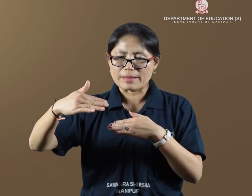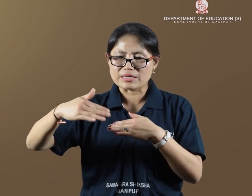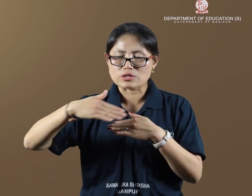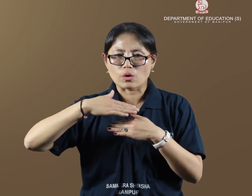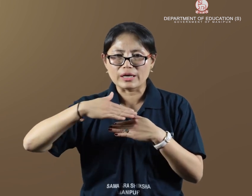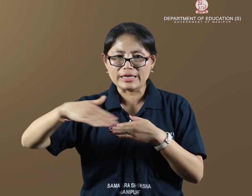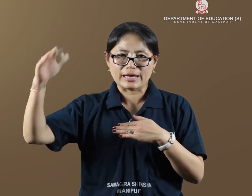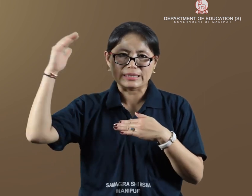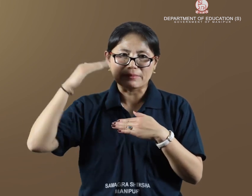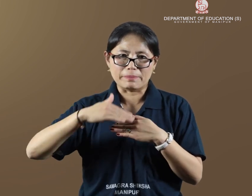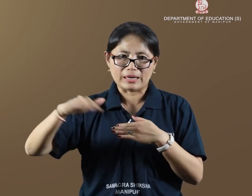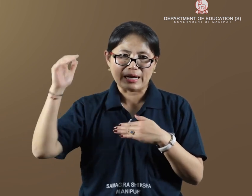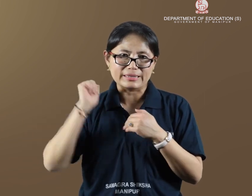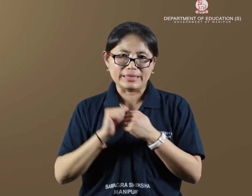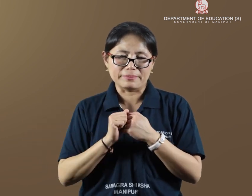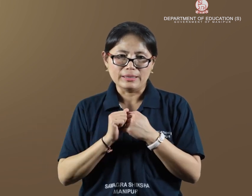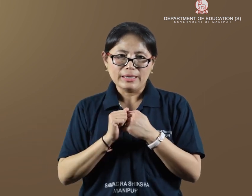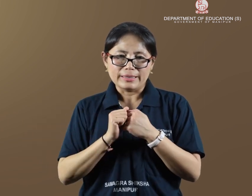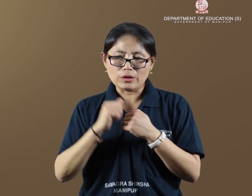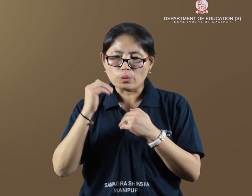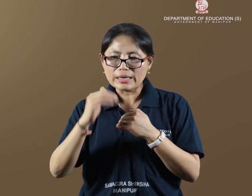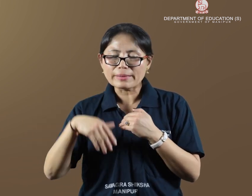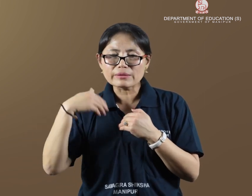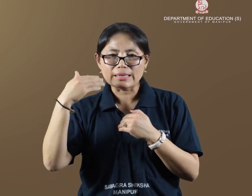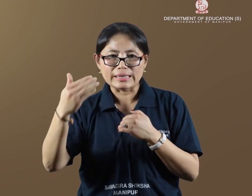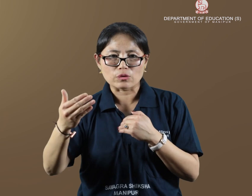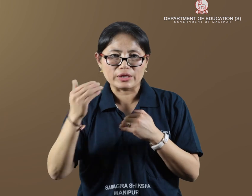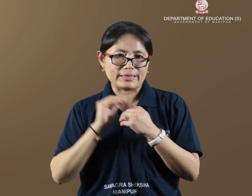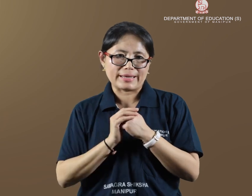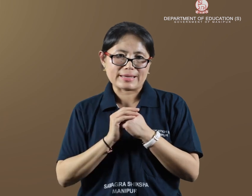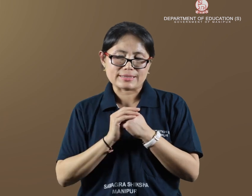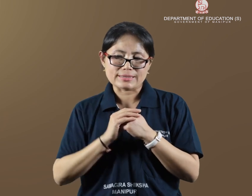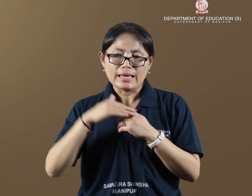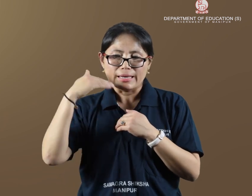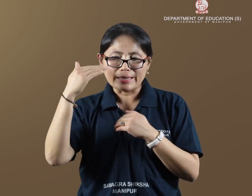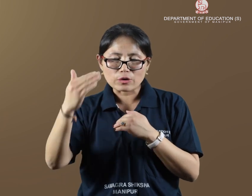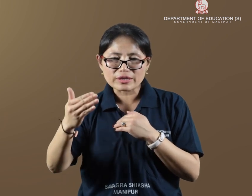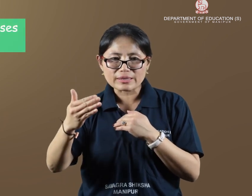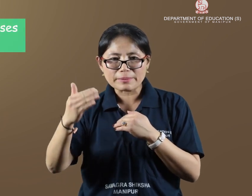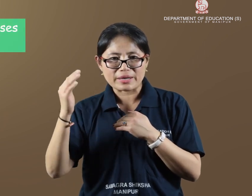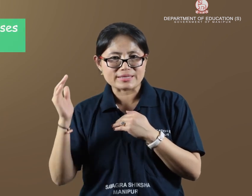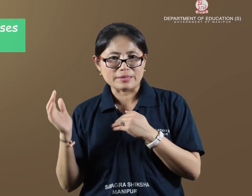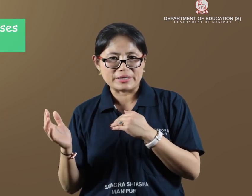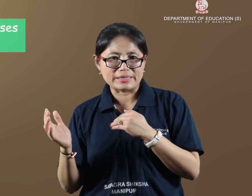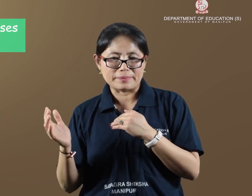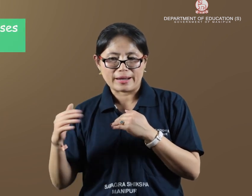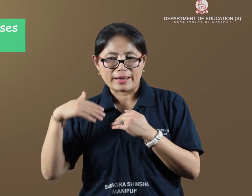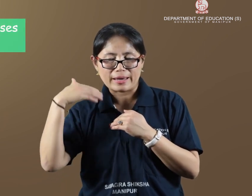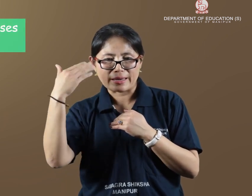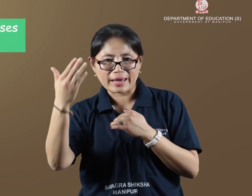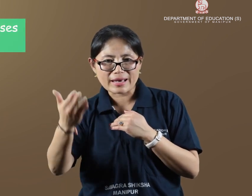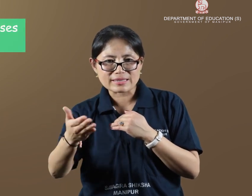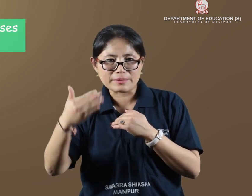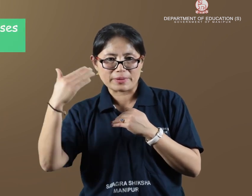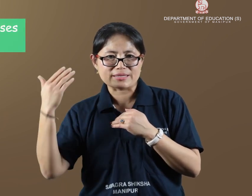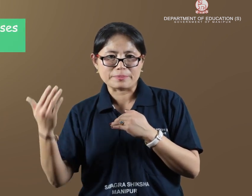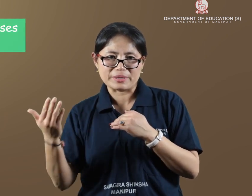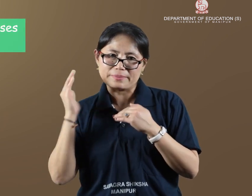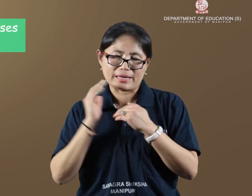je solid ngata mapang ngata ne ba then what about the liquid and gases liquid to the pressure p the bra gas to the pressure p the bra adu